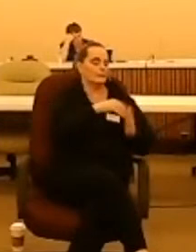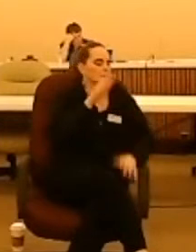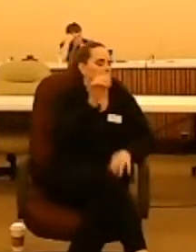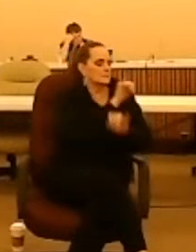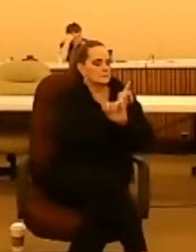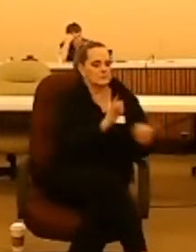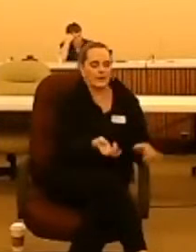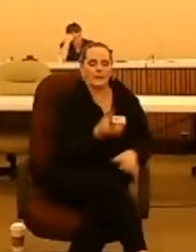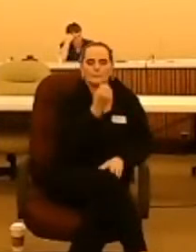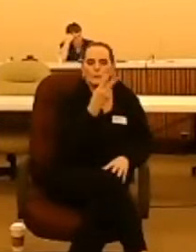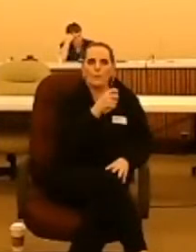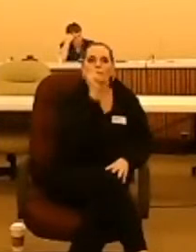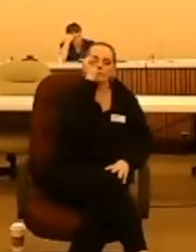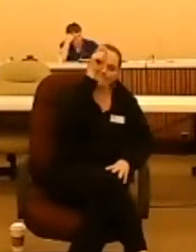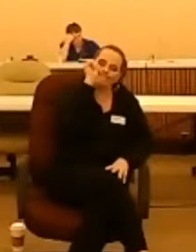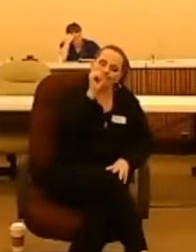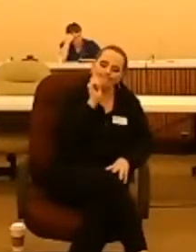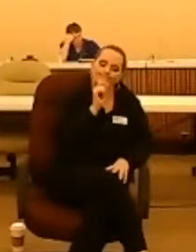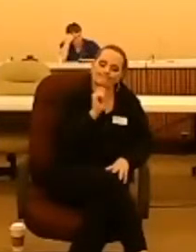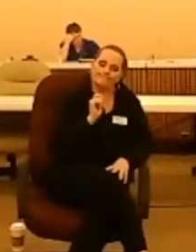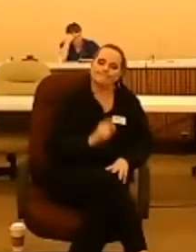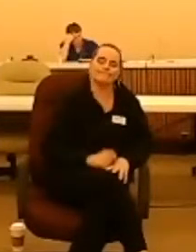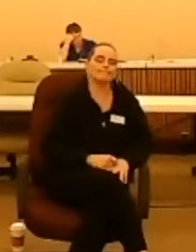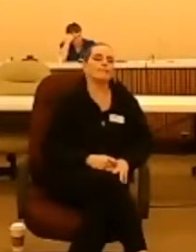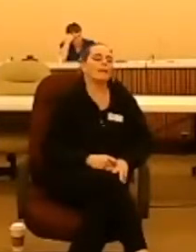on this one as well.